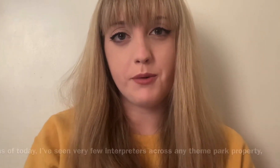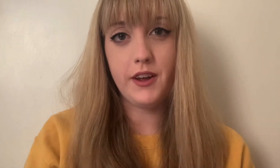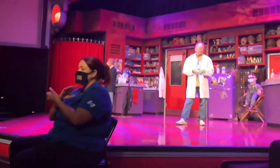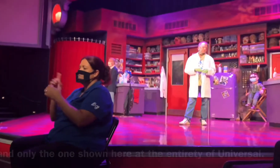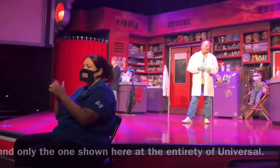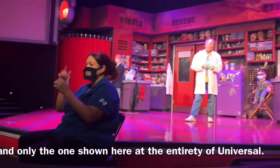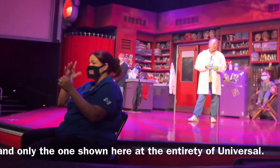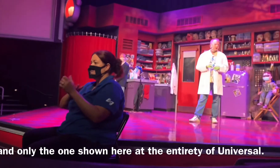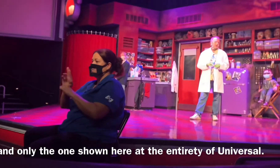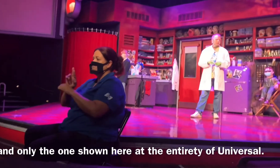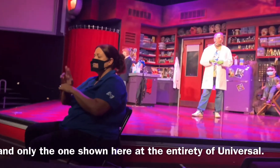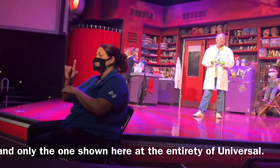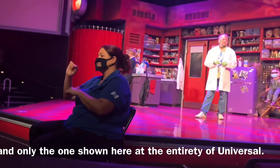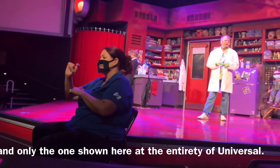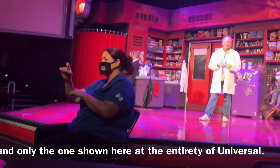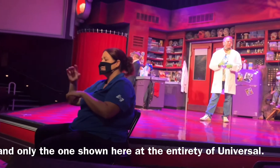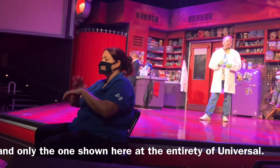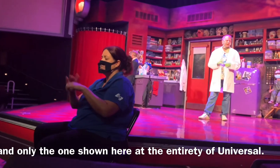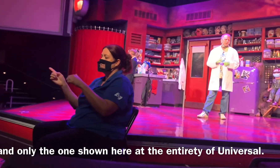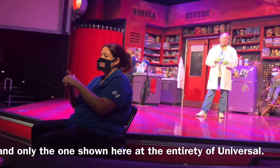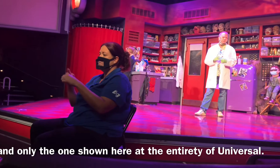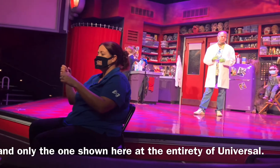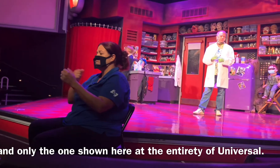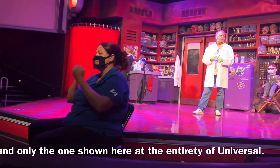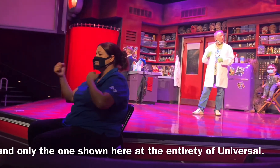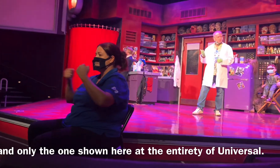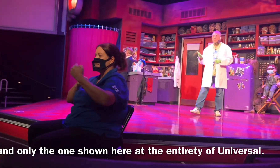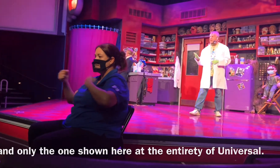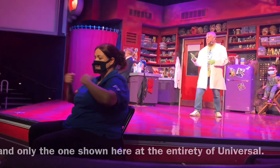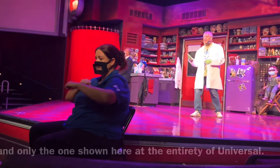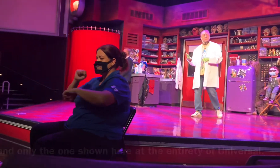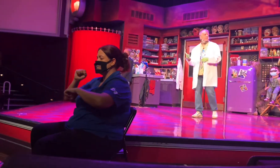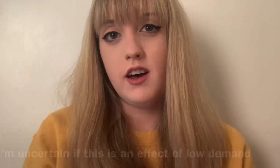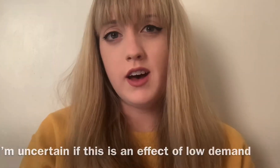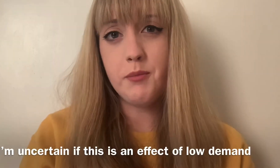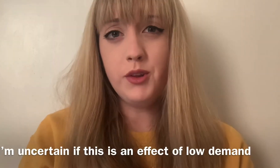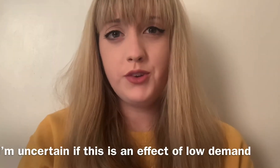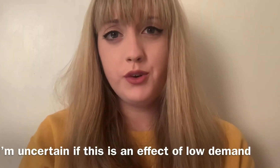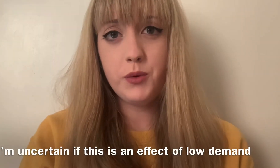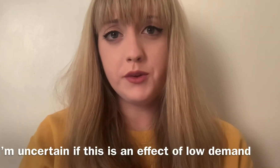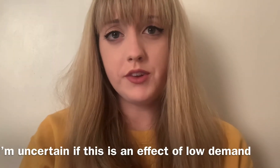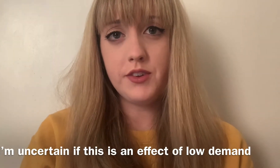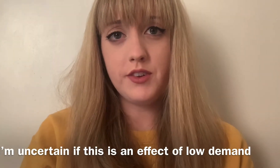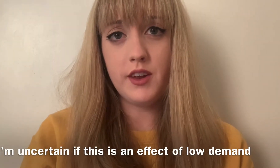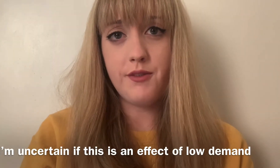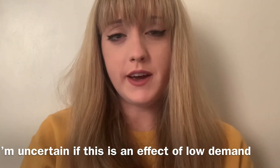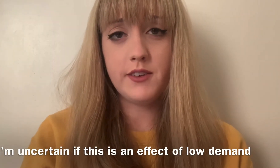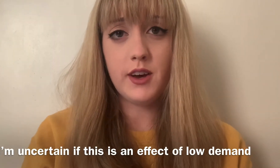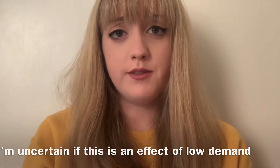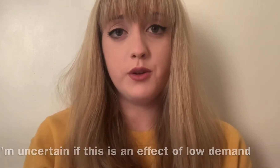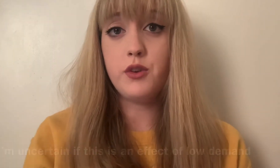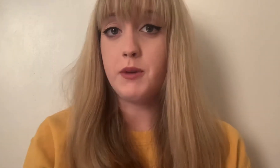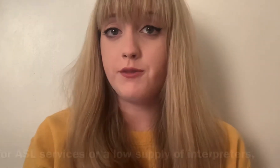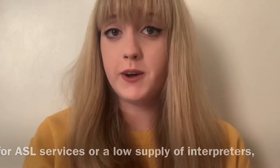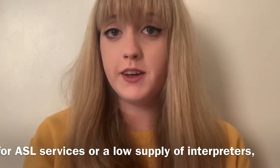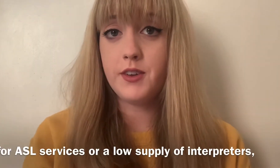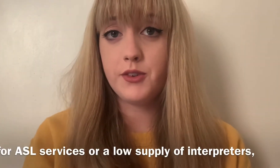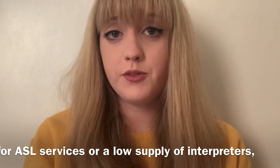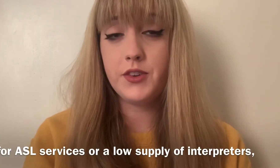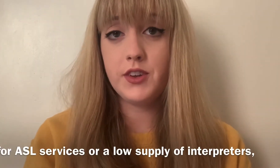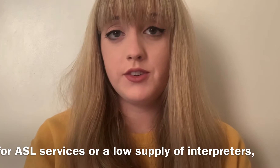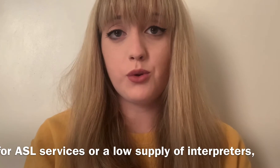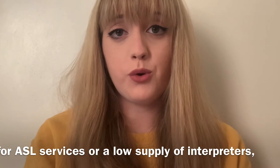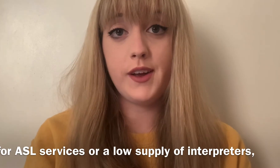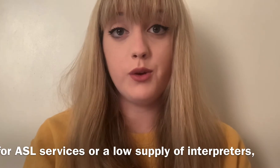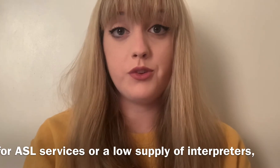park property and only the one shown here at the entirety of universal i'm uncertain whether this is an effect of low demand for asl